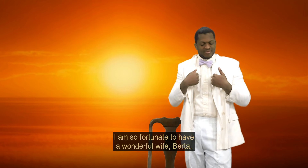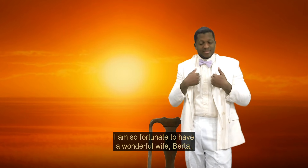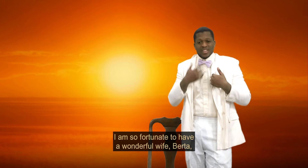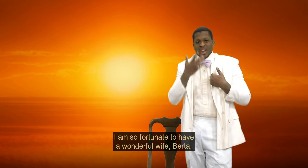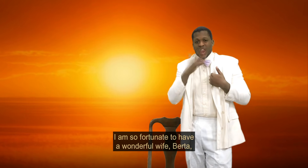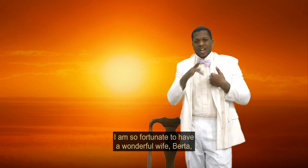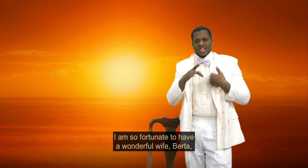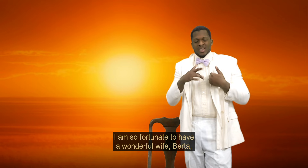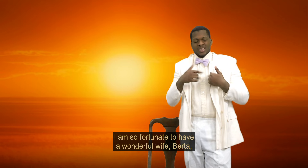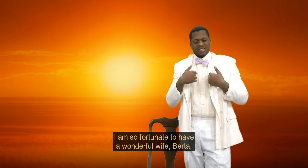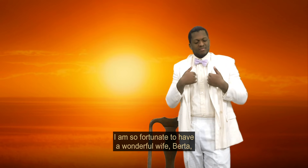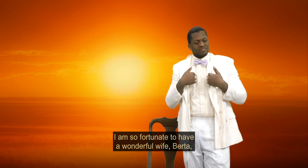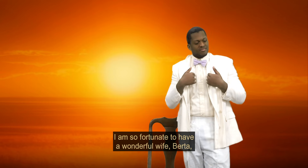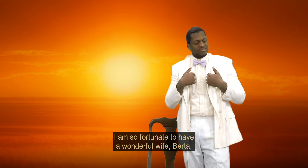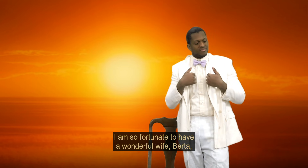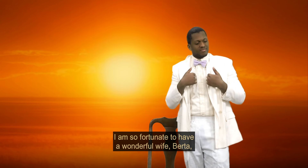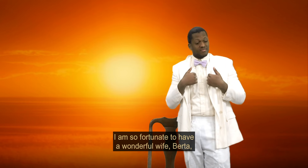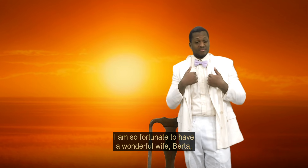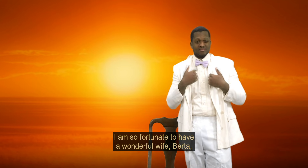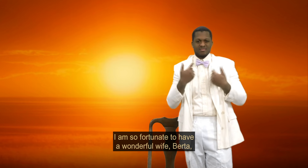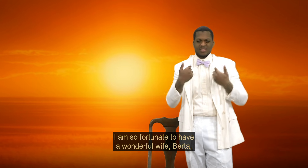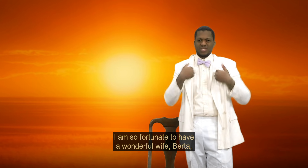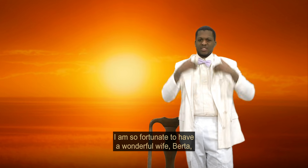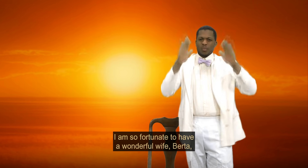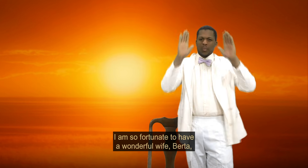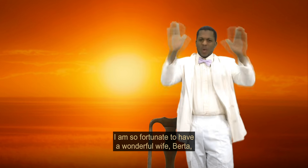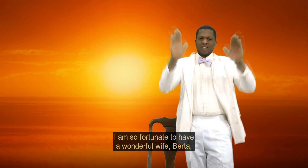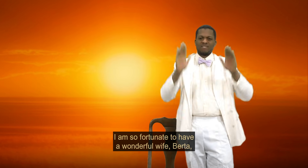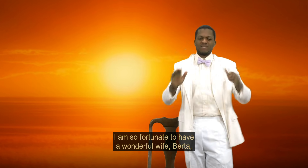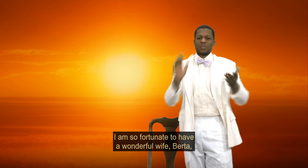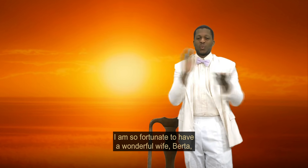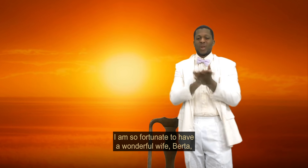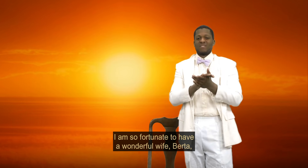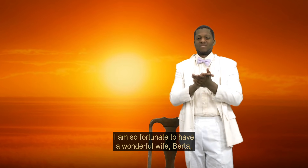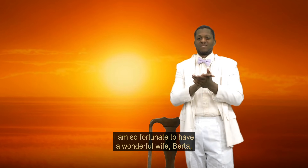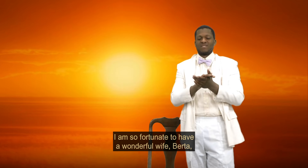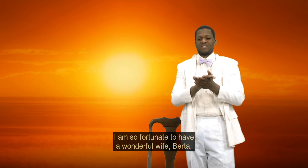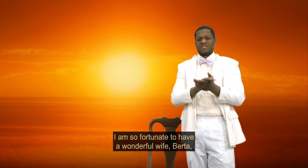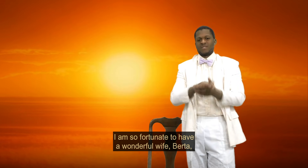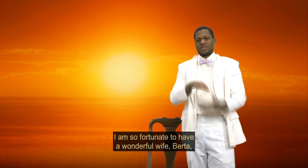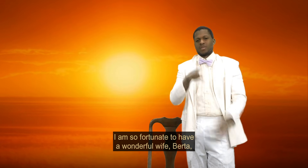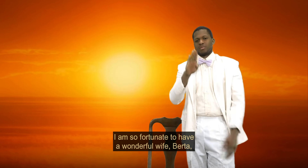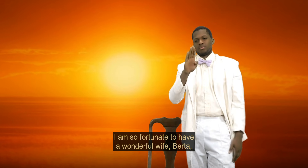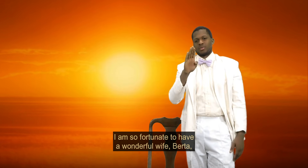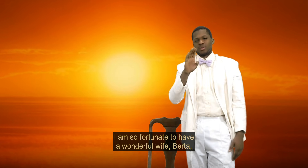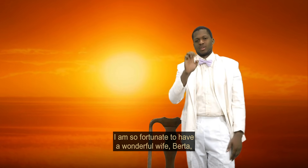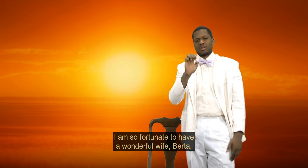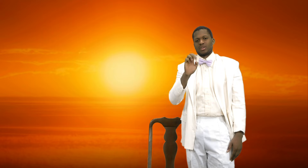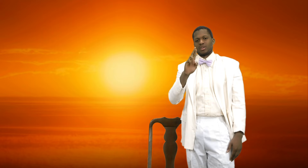I am so fortunate to have a wonderful wife, Berta,